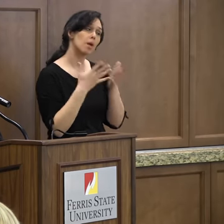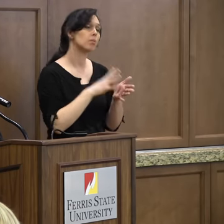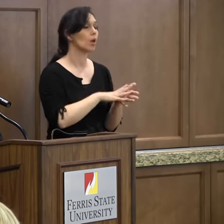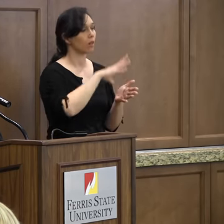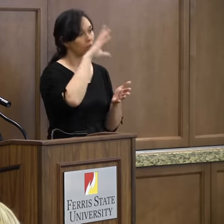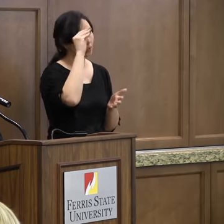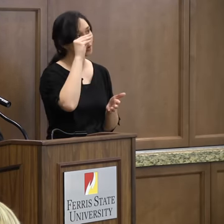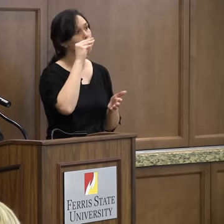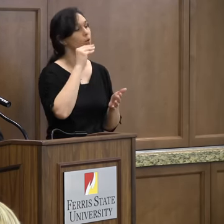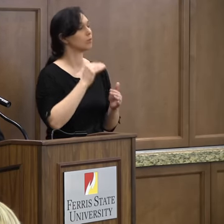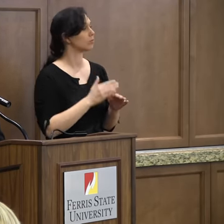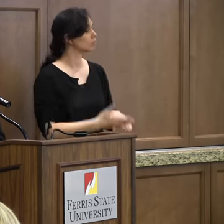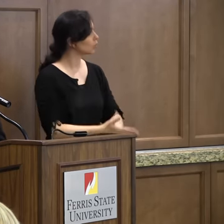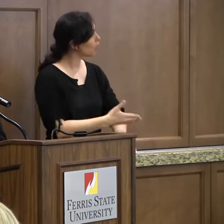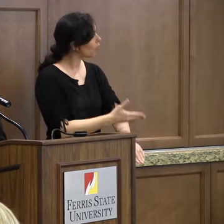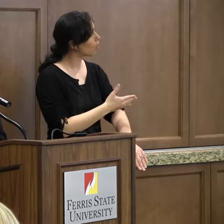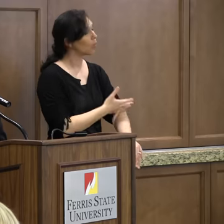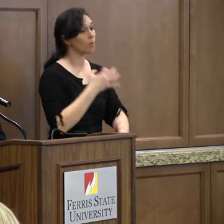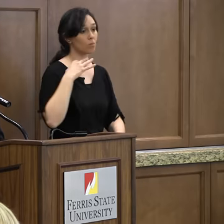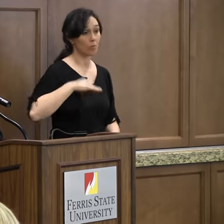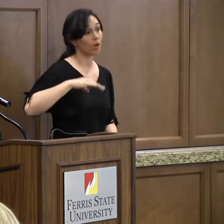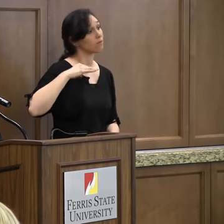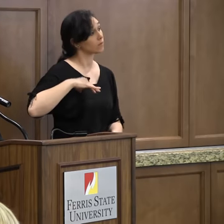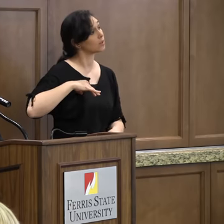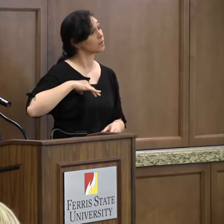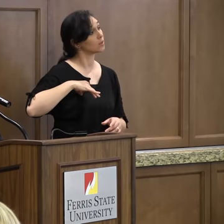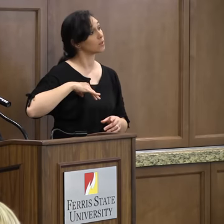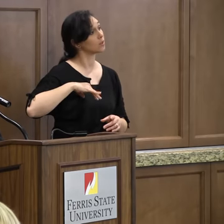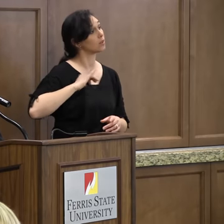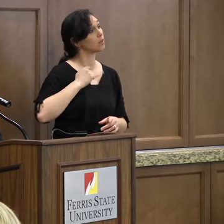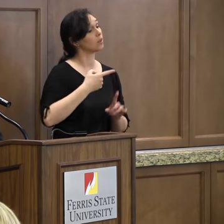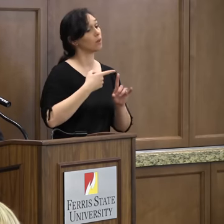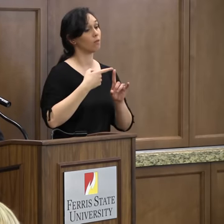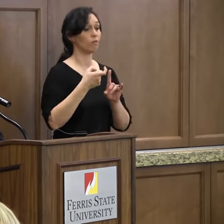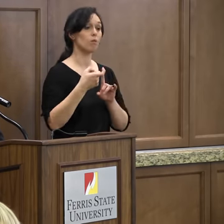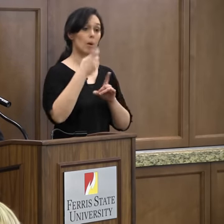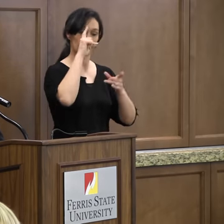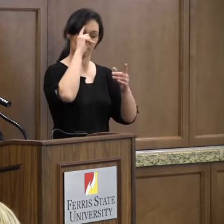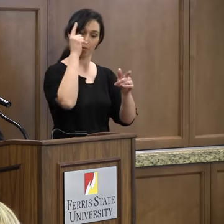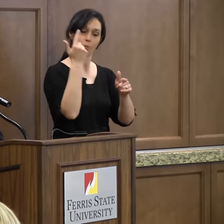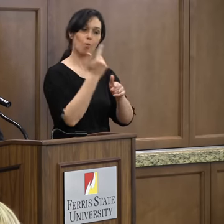and profit from the wisdom of the brothers who are called the opposition.